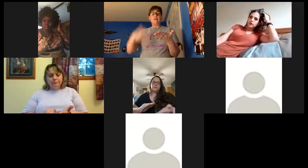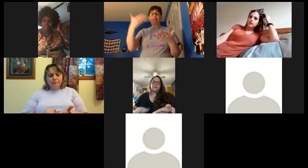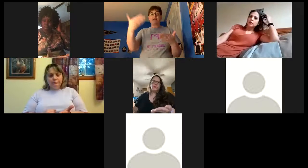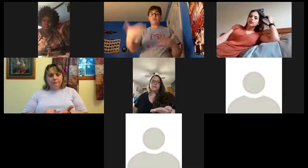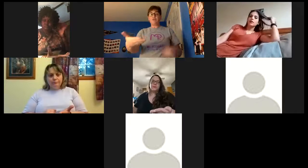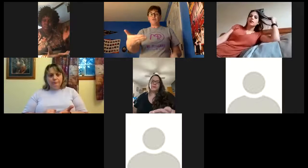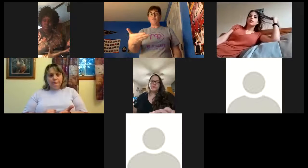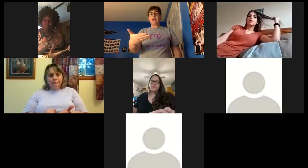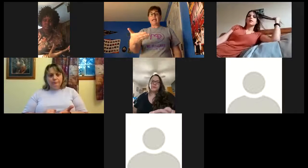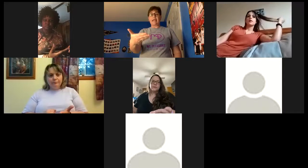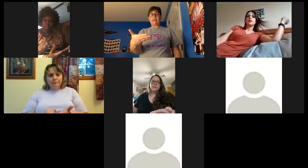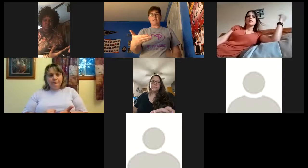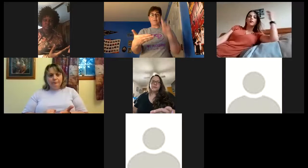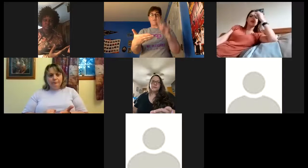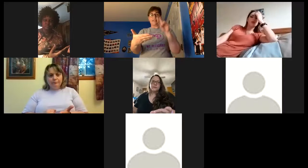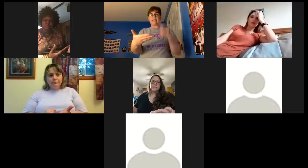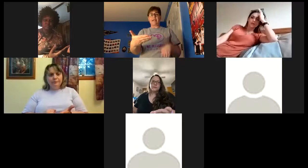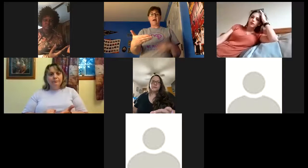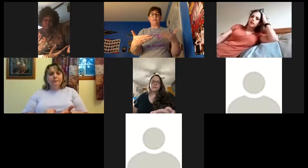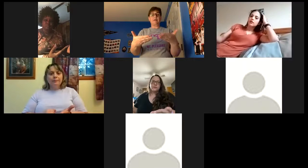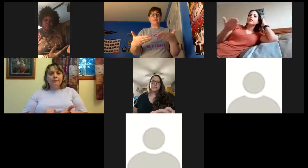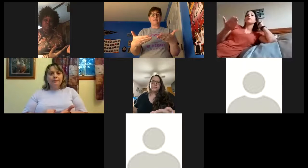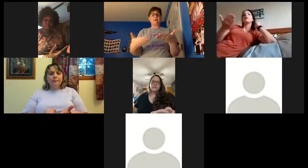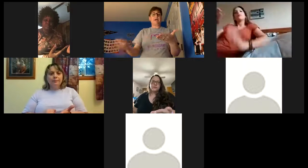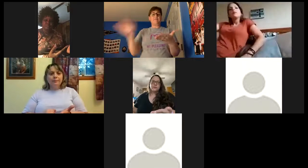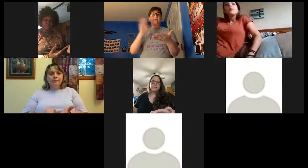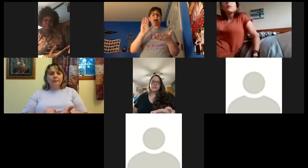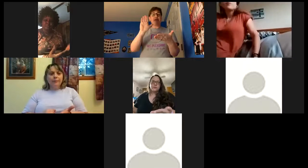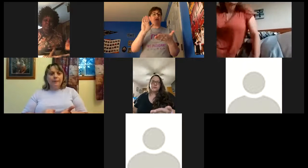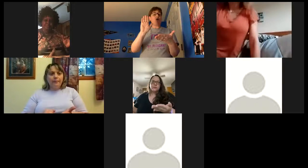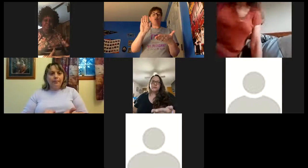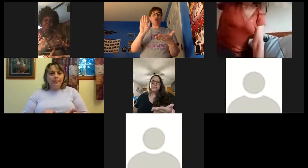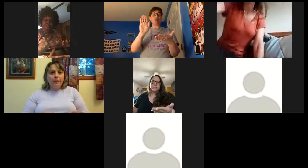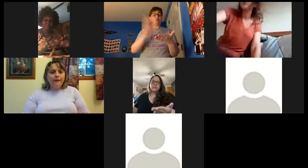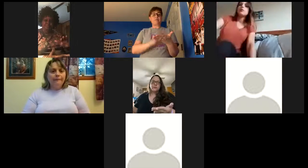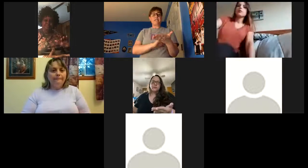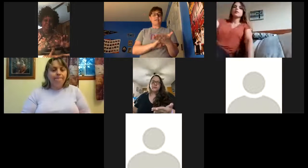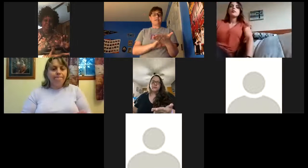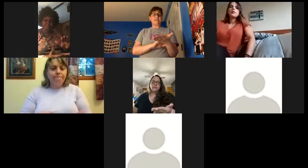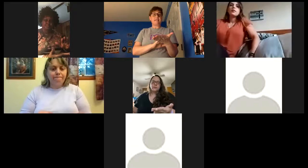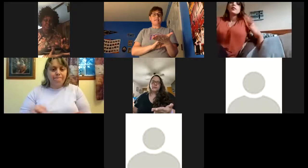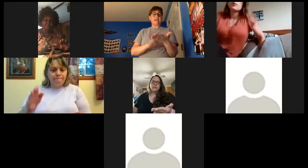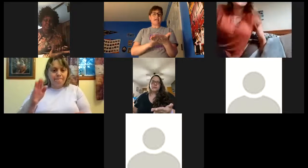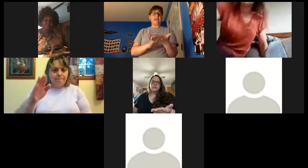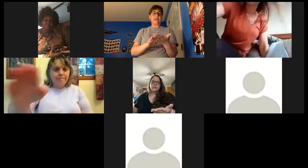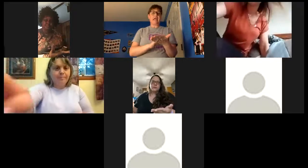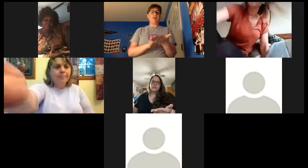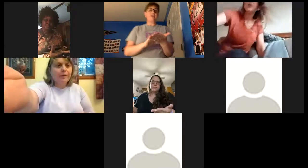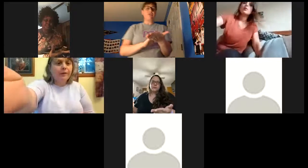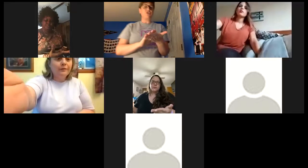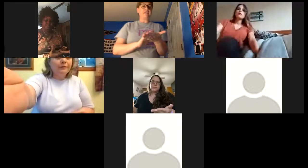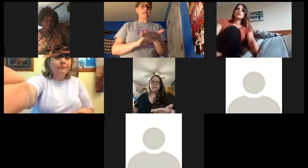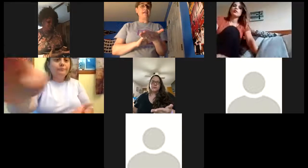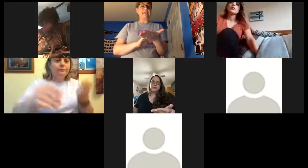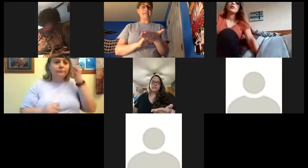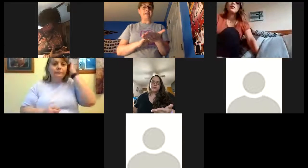a left-hander, your right hand is going to be facing up, okay? And then all you're going to do, pretend that this is like an area